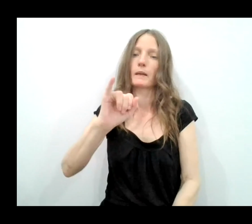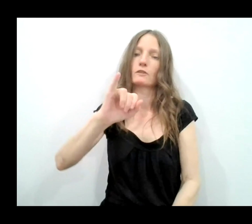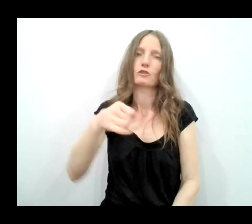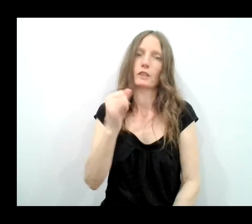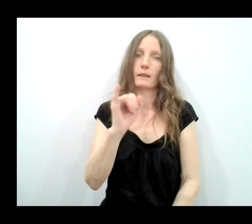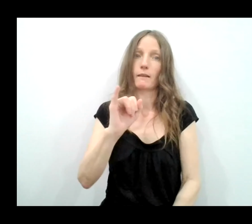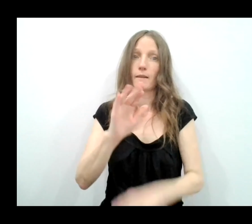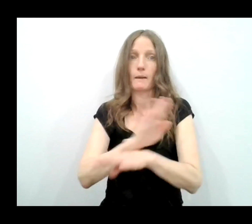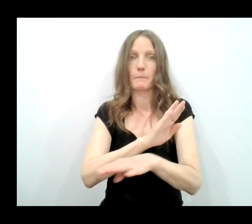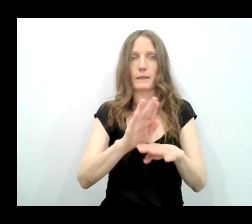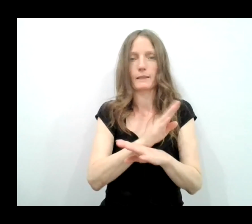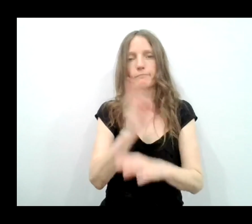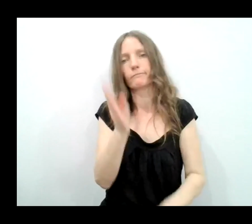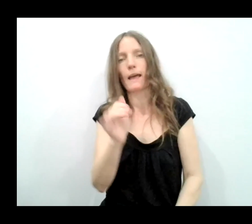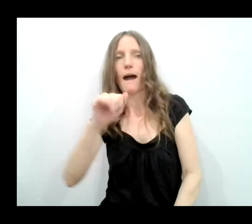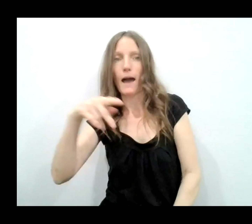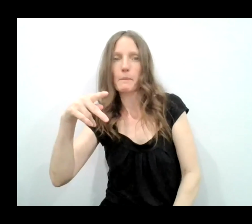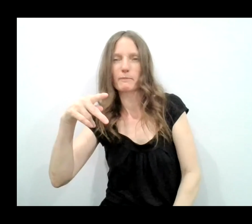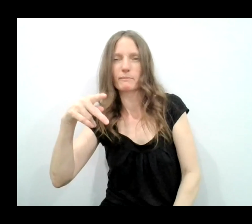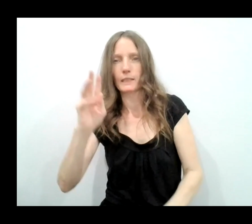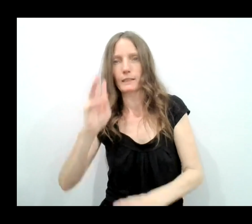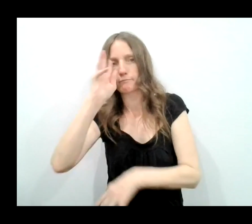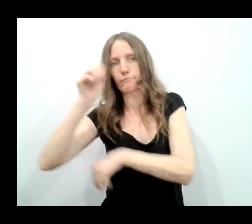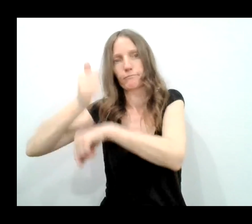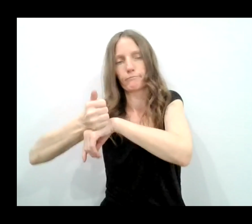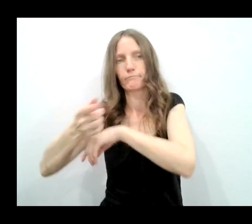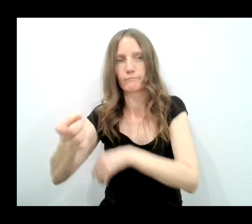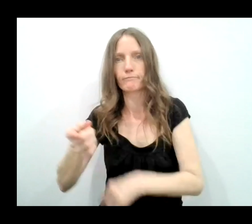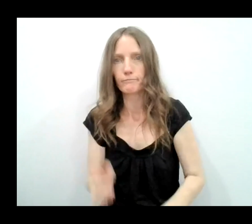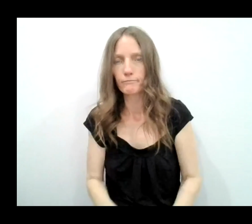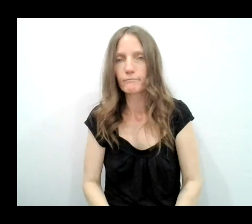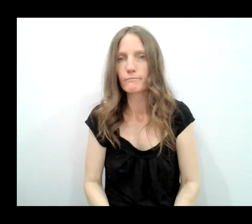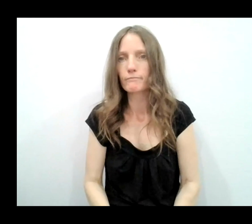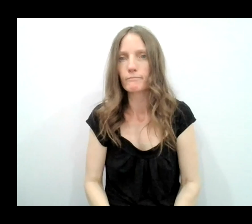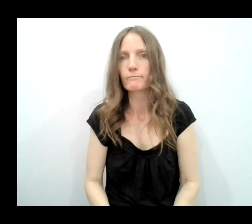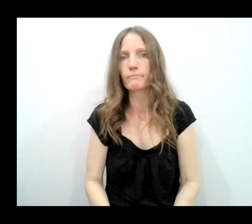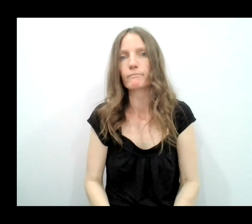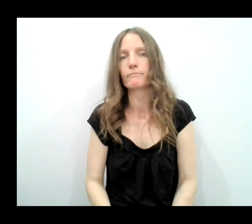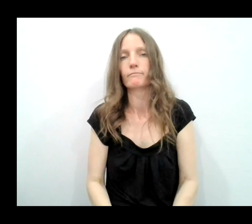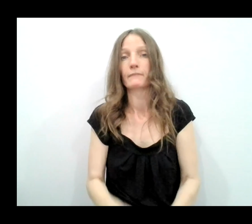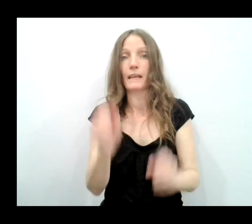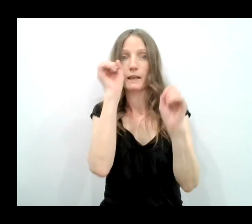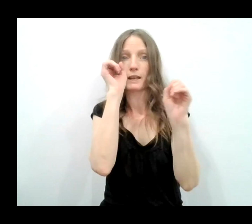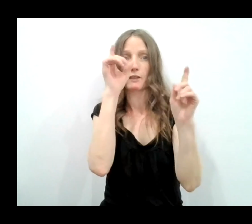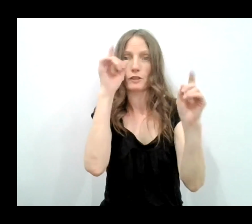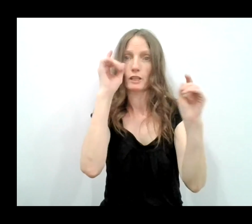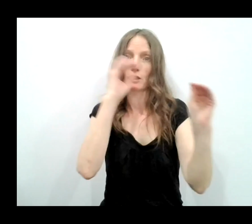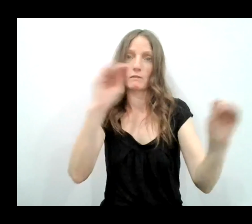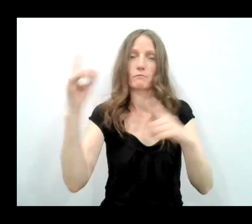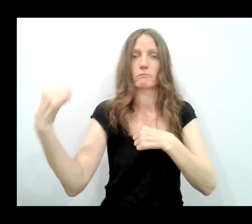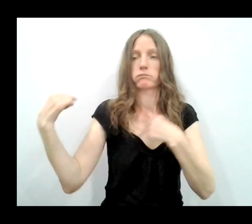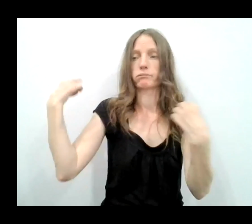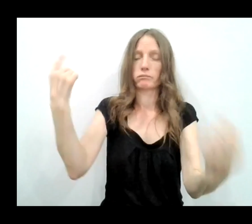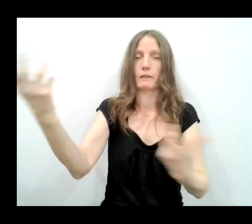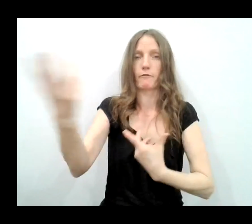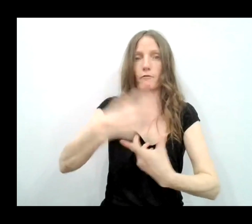company/application. He's had quite a substantial history already in education, and you read a little